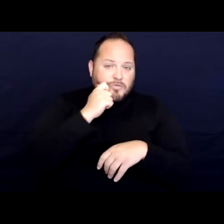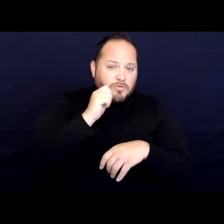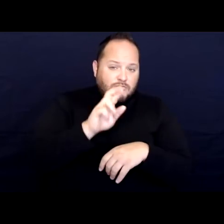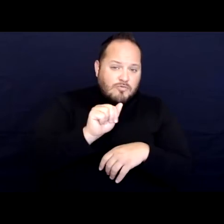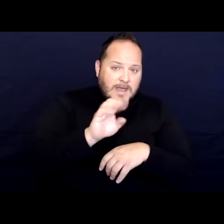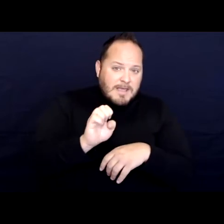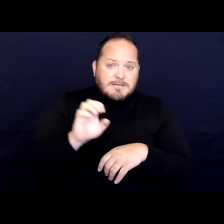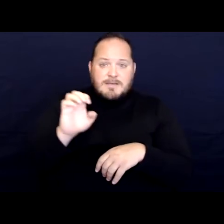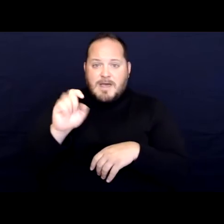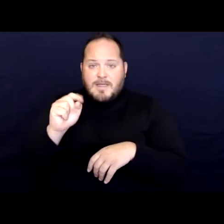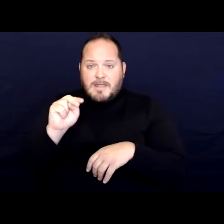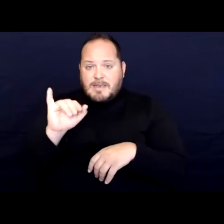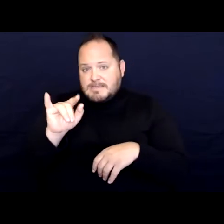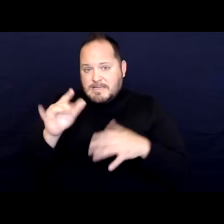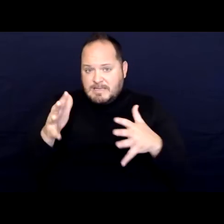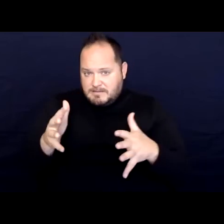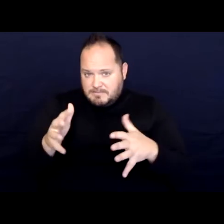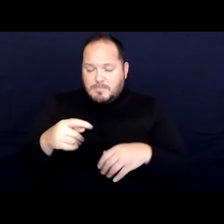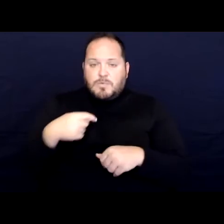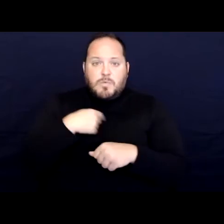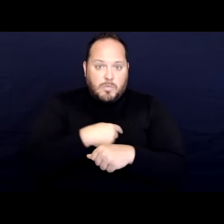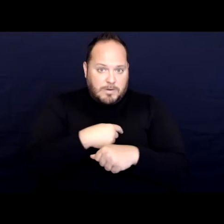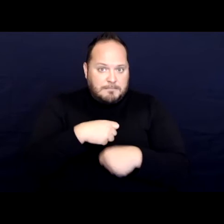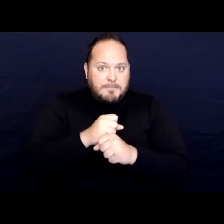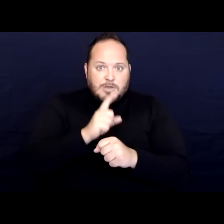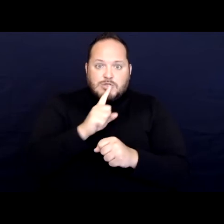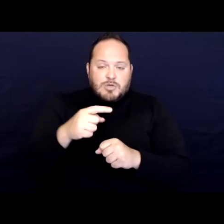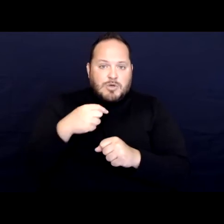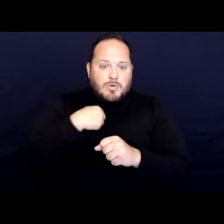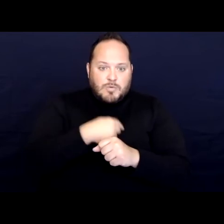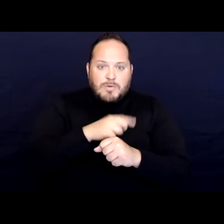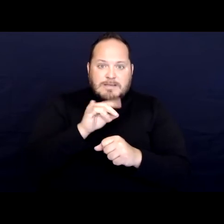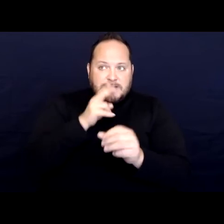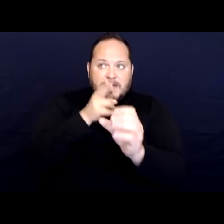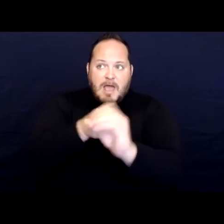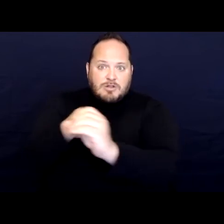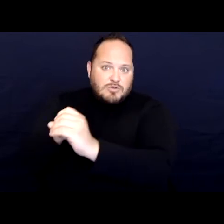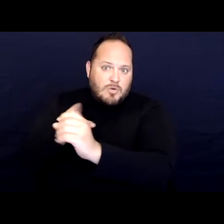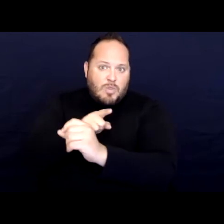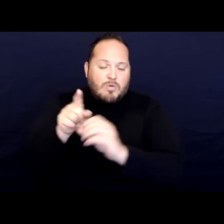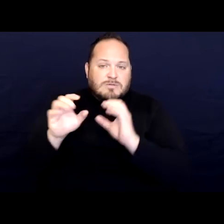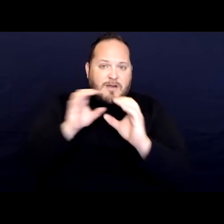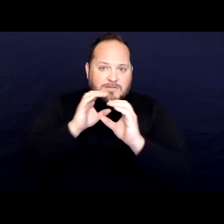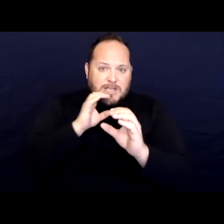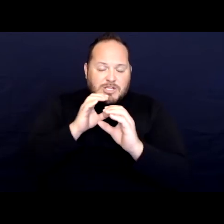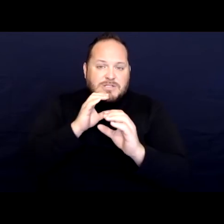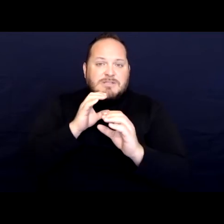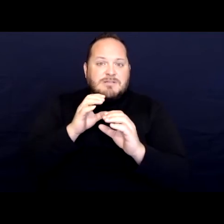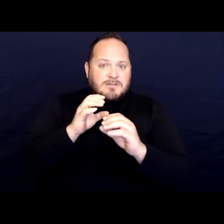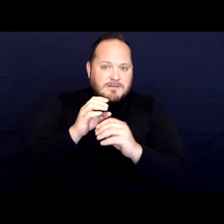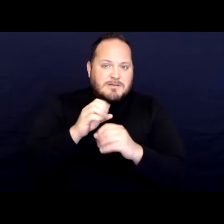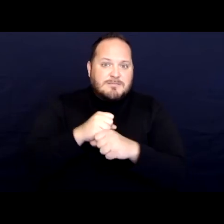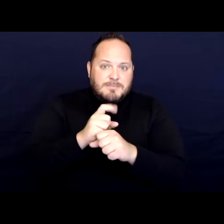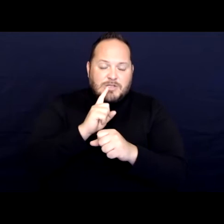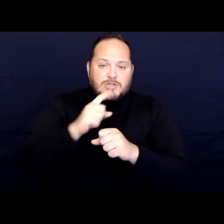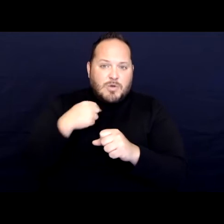and we made sure that we entered all of those conversations to put it in the context of,